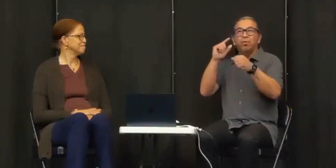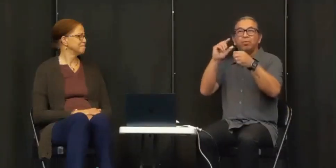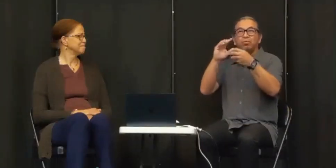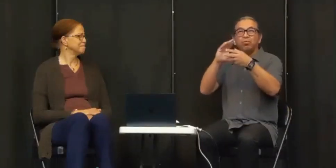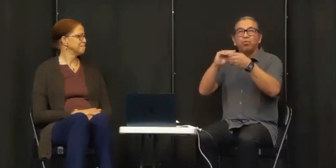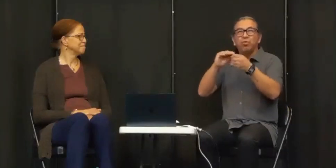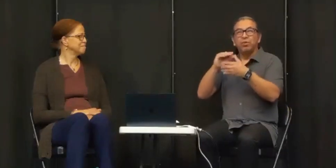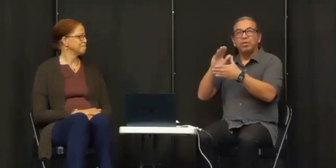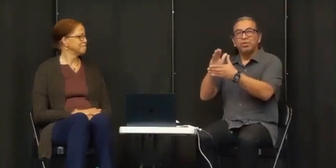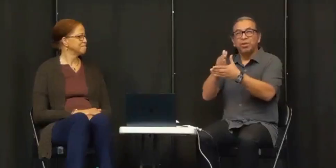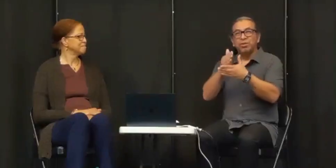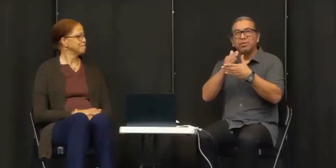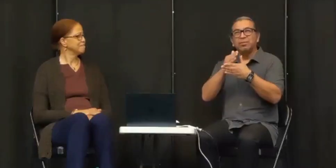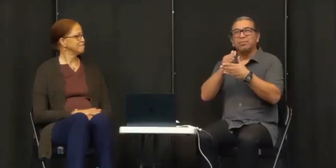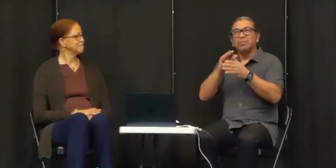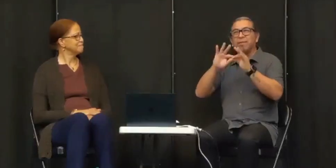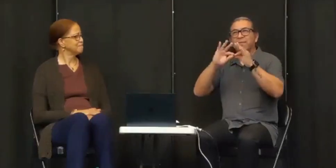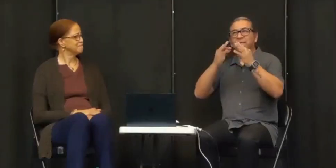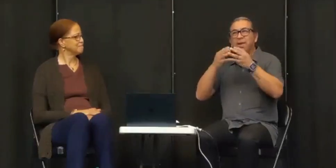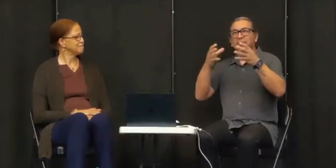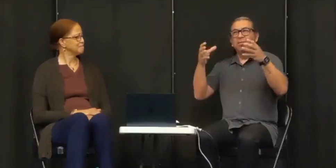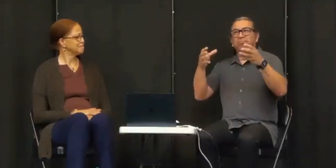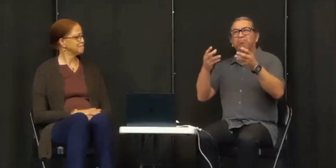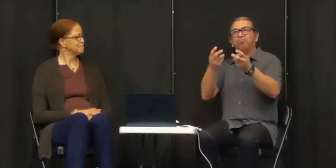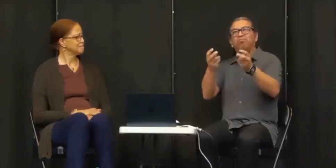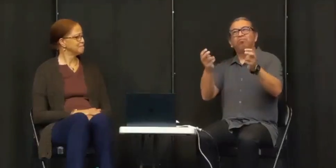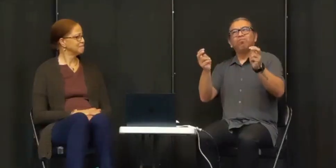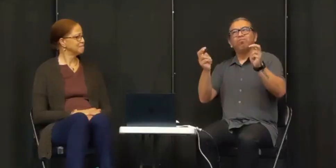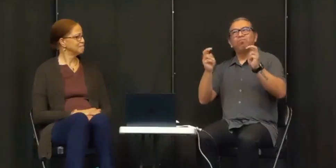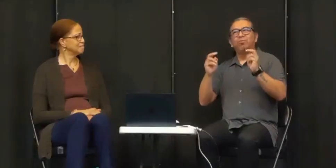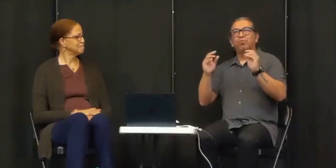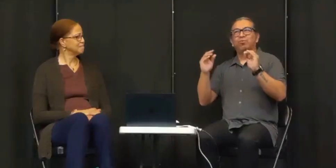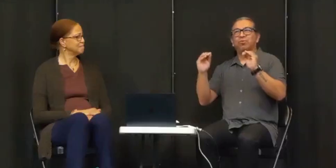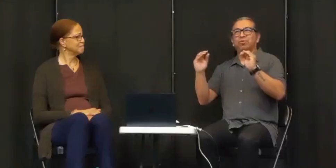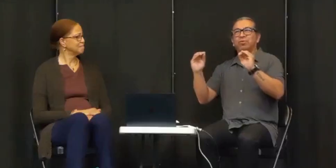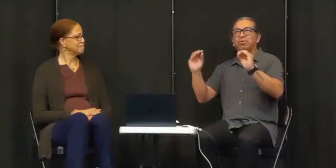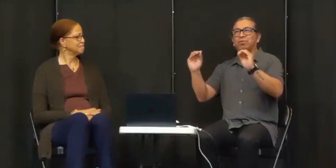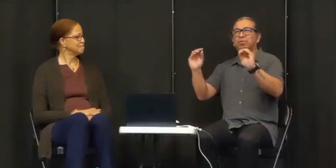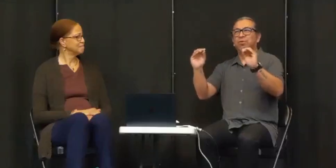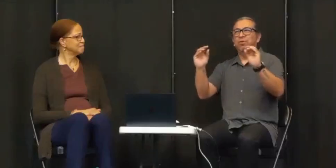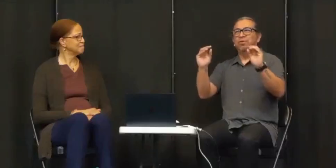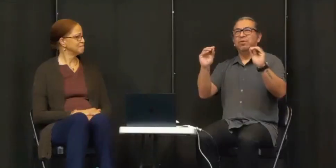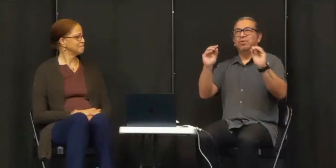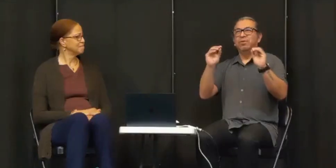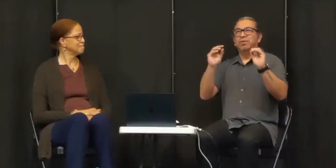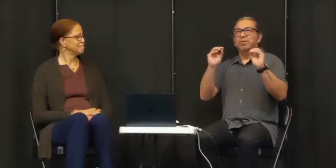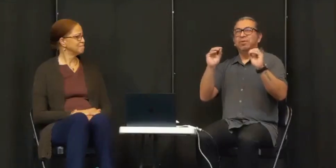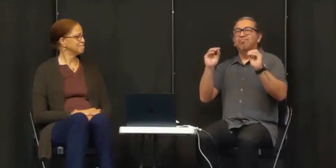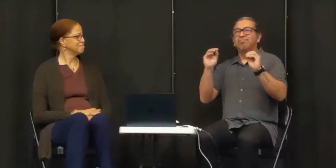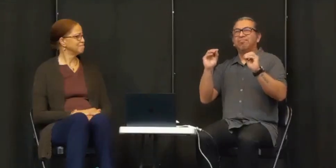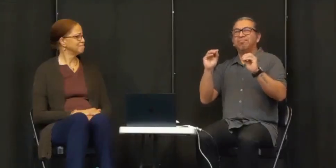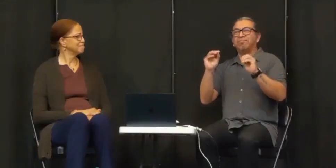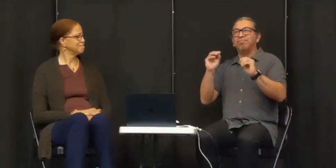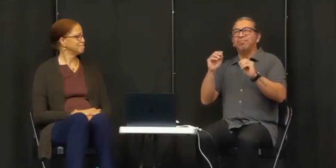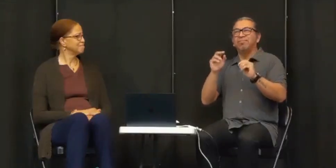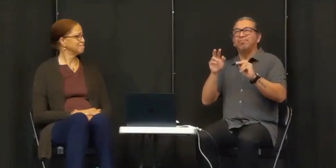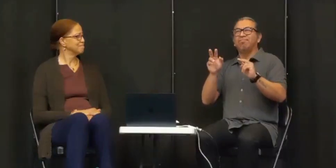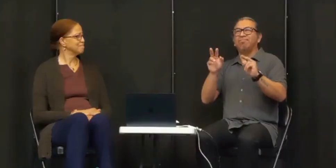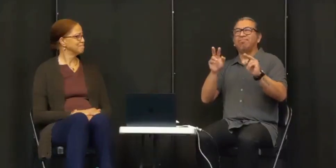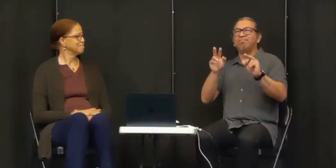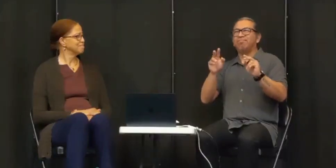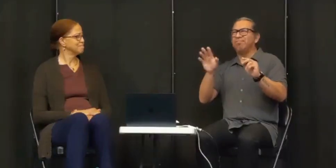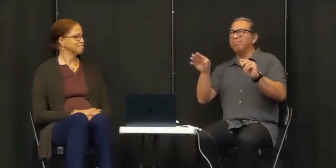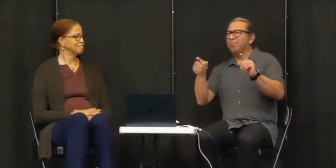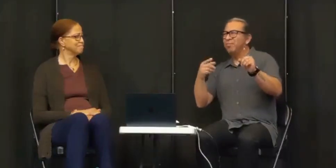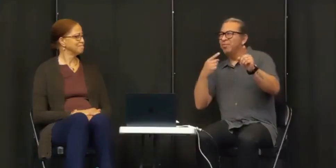for eating, a time for story sharing. Family gathered around and would talk and chisme